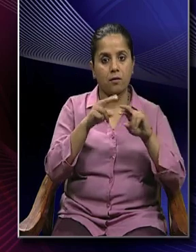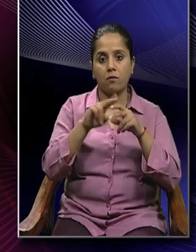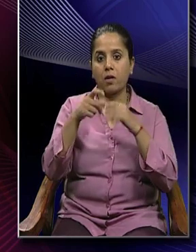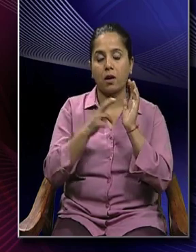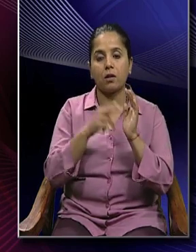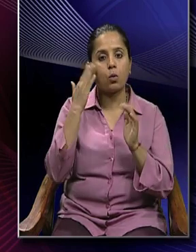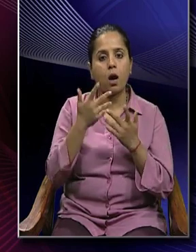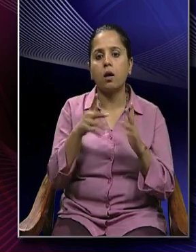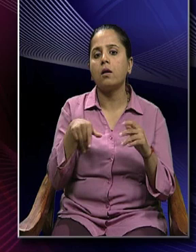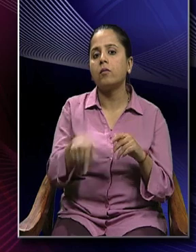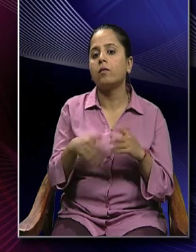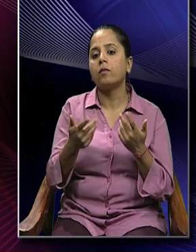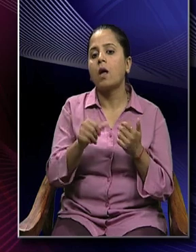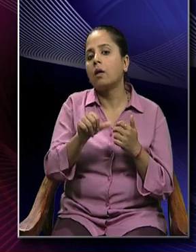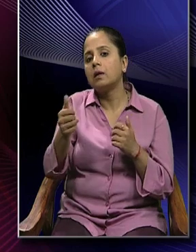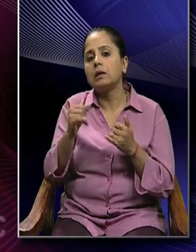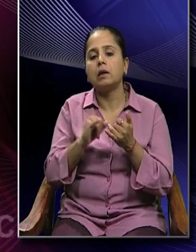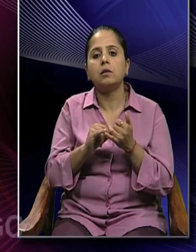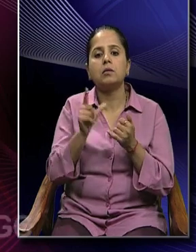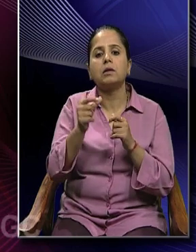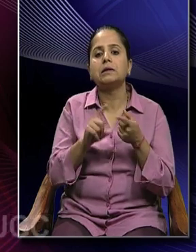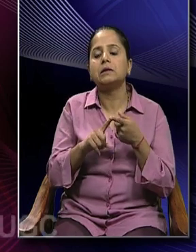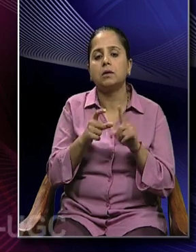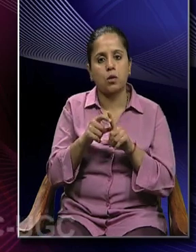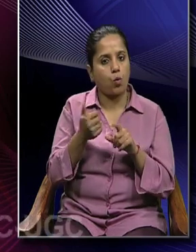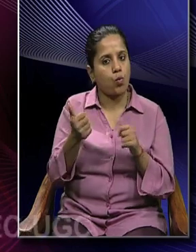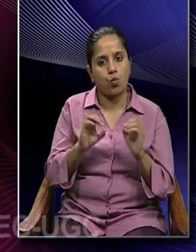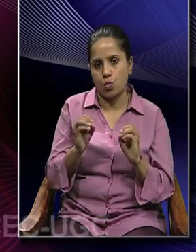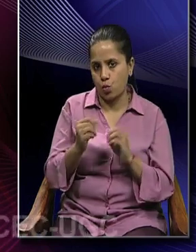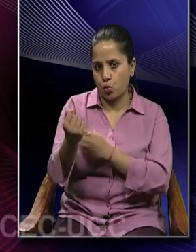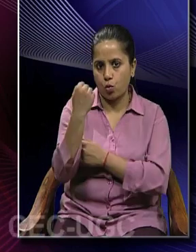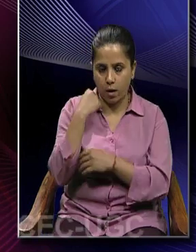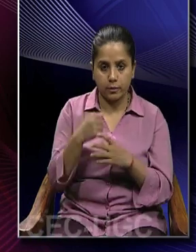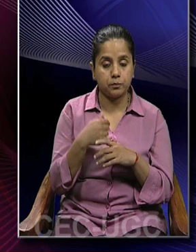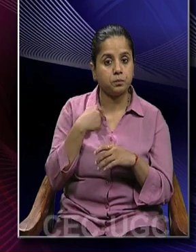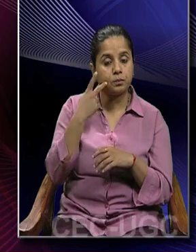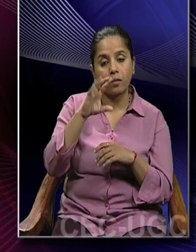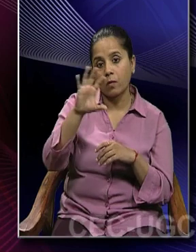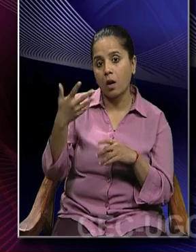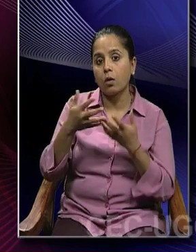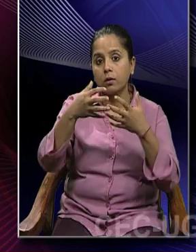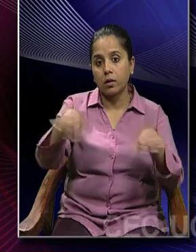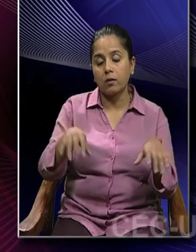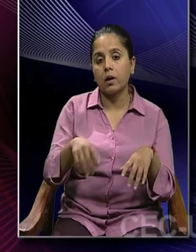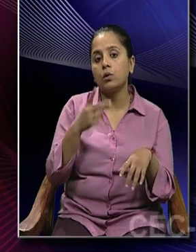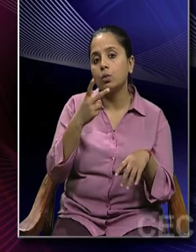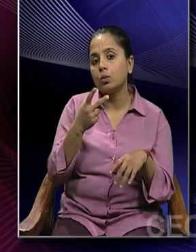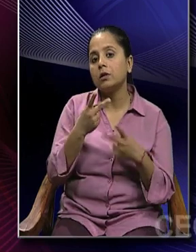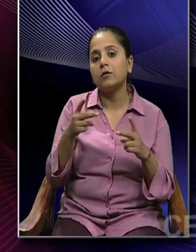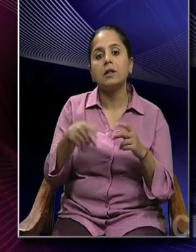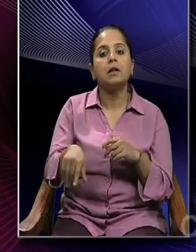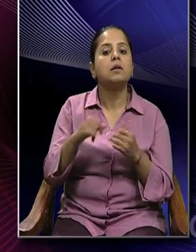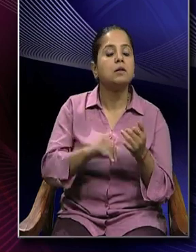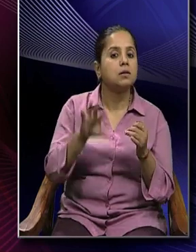because there was no right to secede. And though we find that how country has been divided into different states because